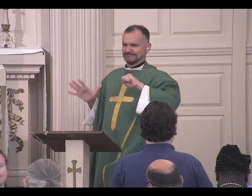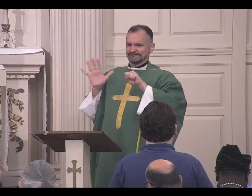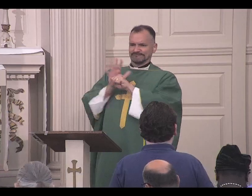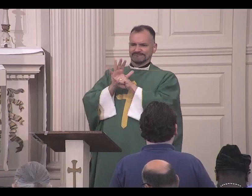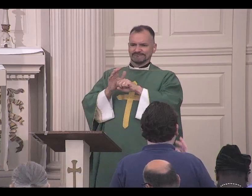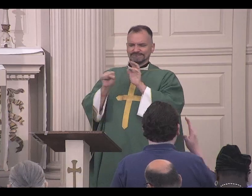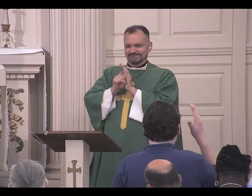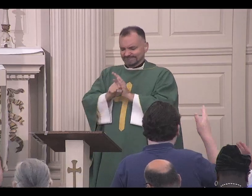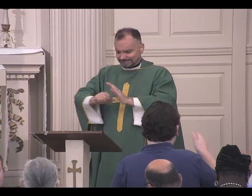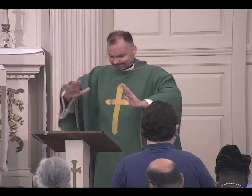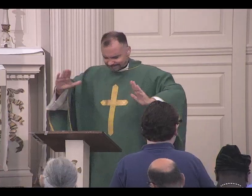dead.